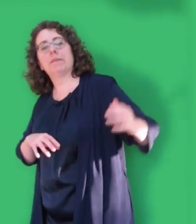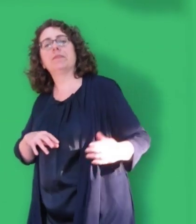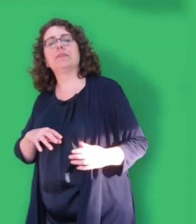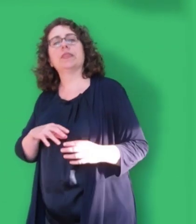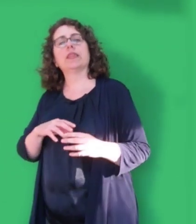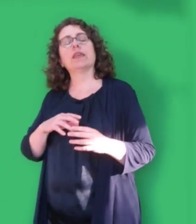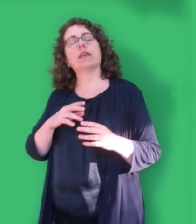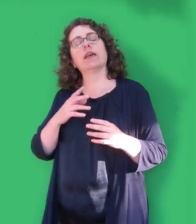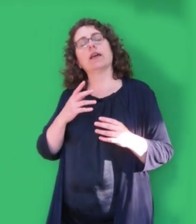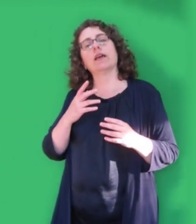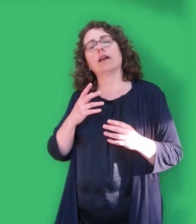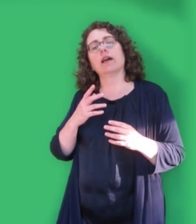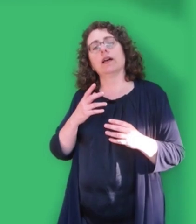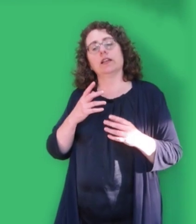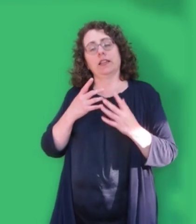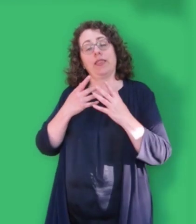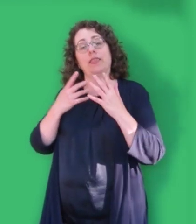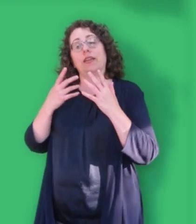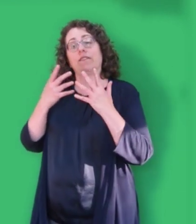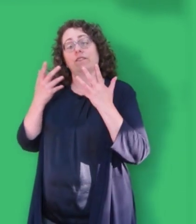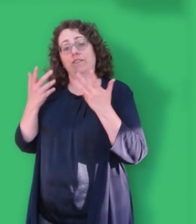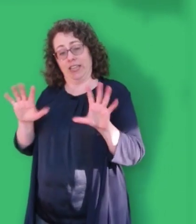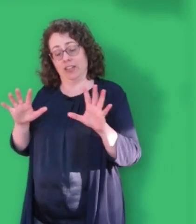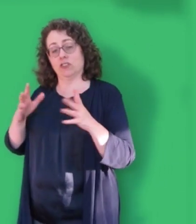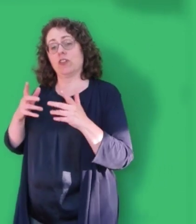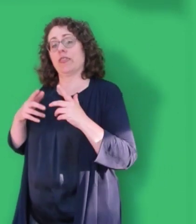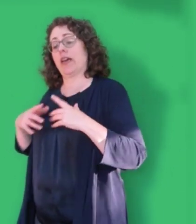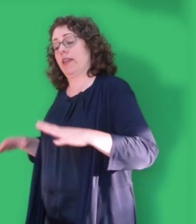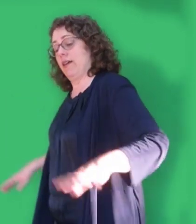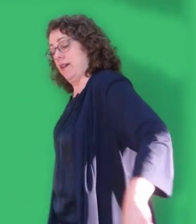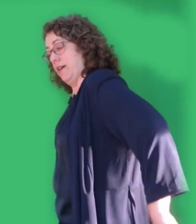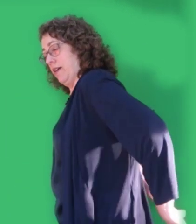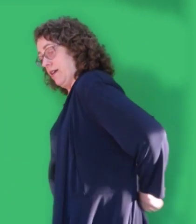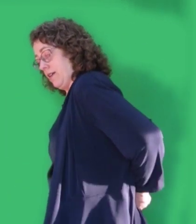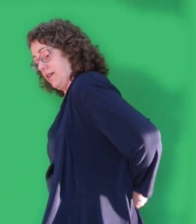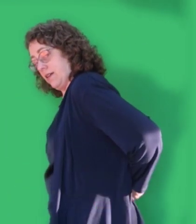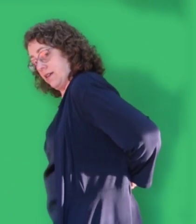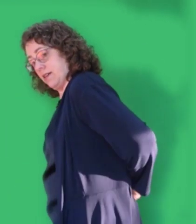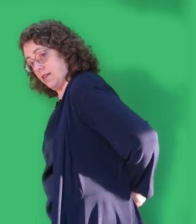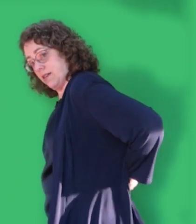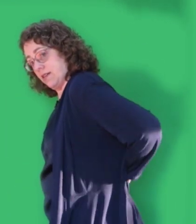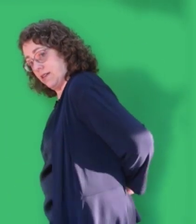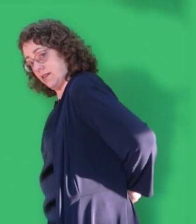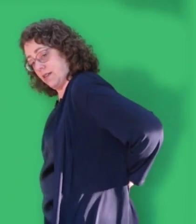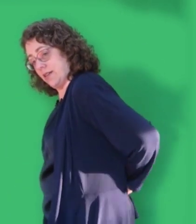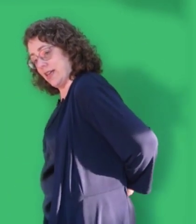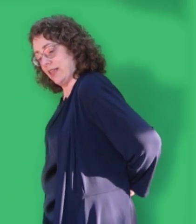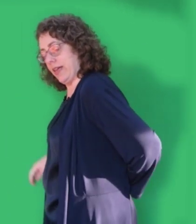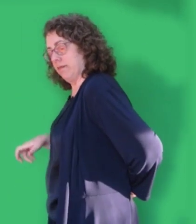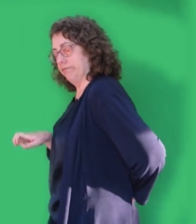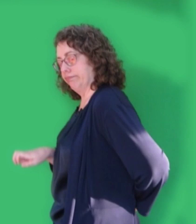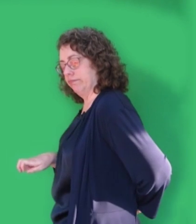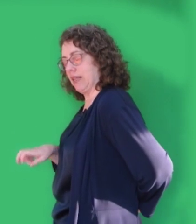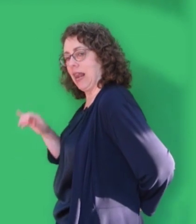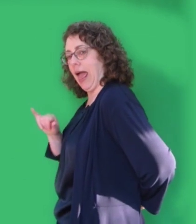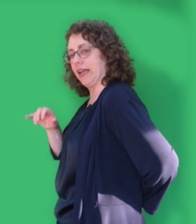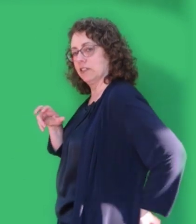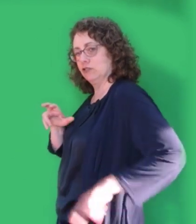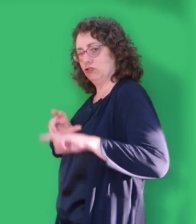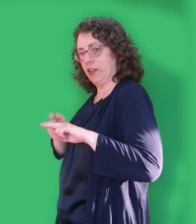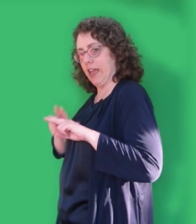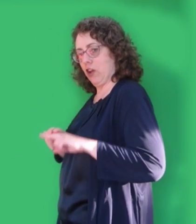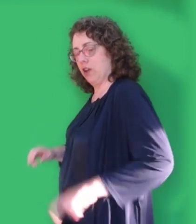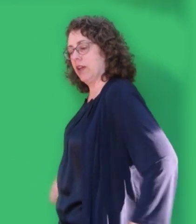Hands to the low back. Begin to make circles on the low back as you come into your chair. We have a point on either side